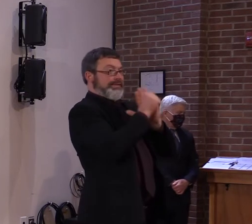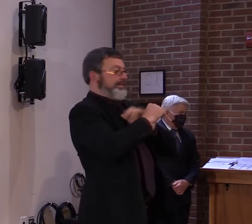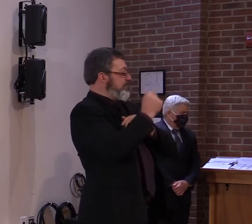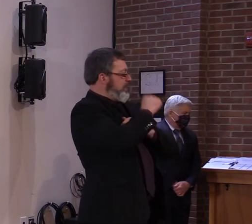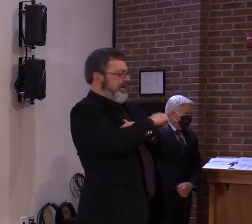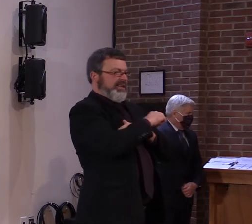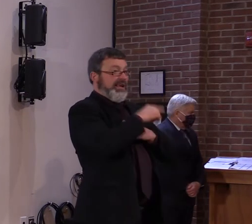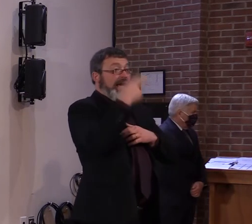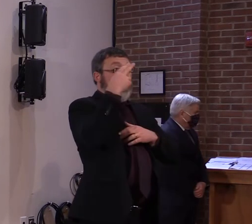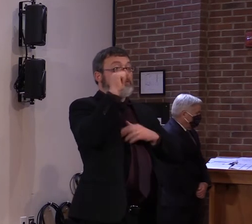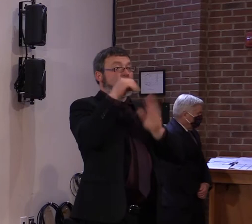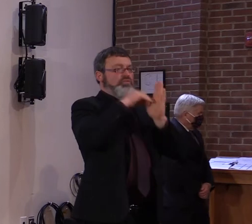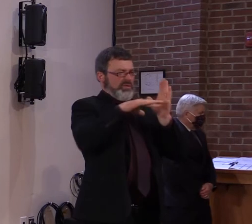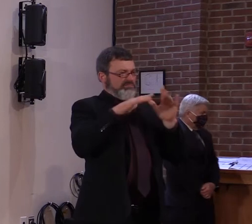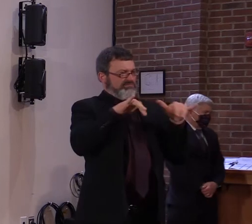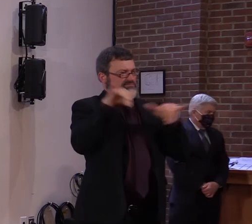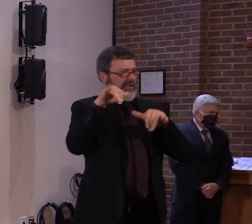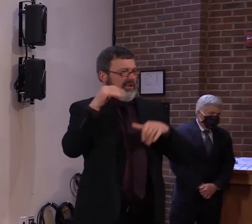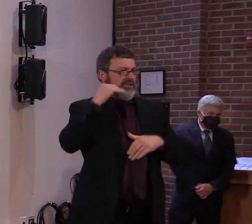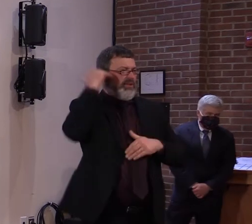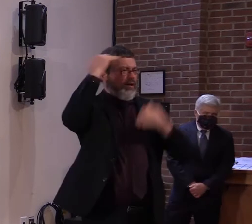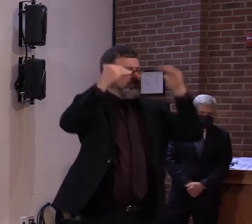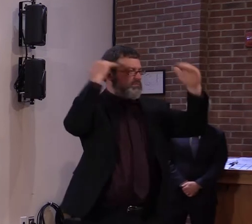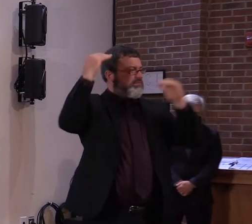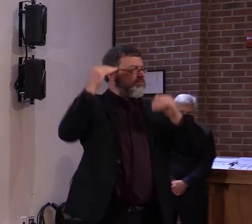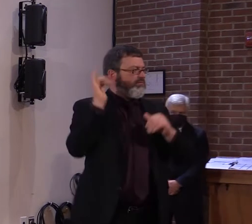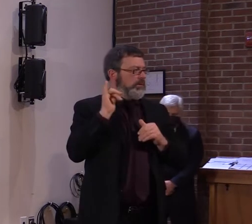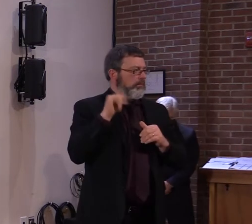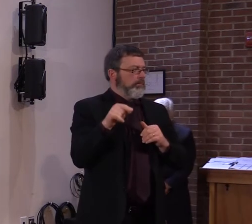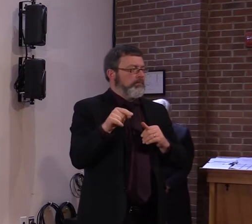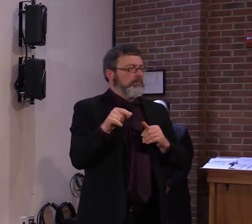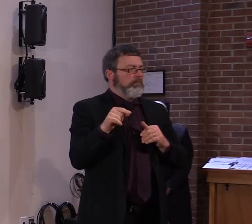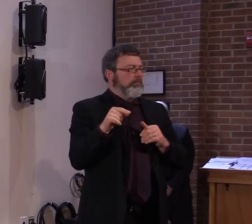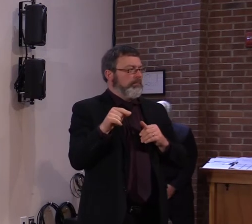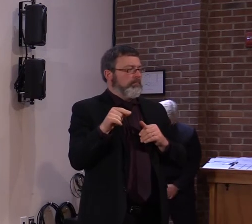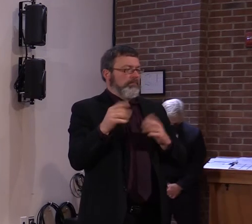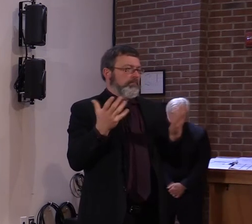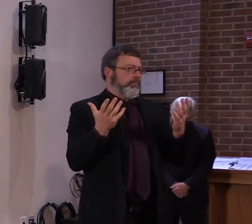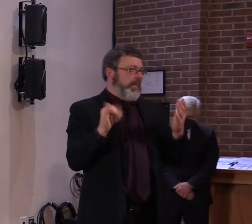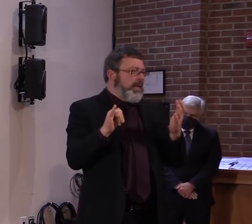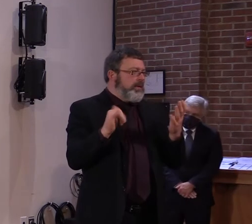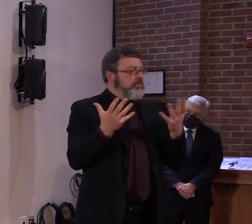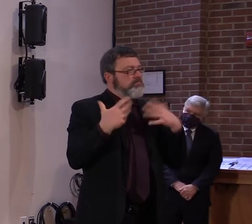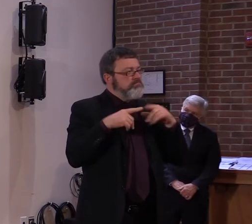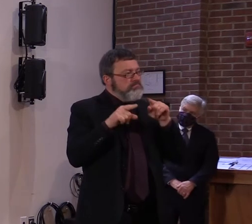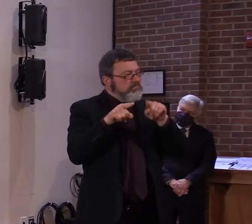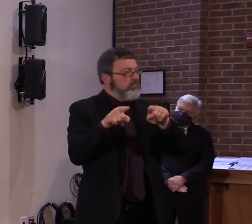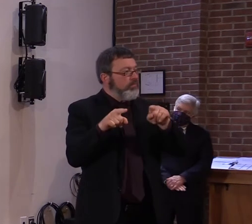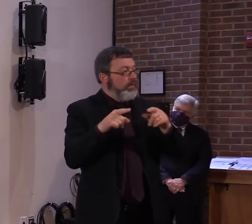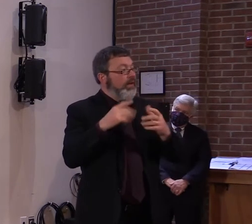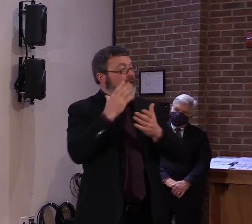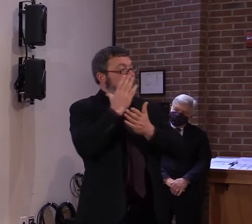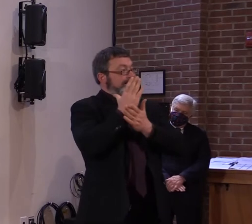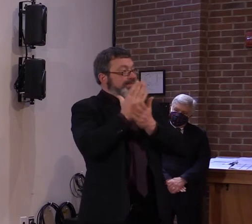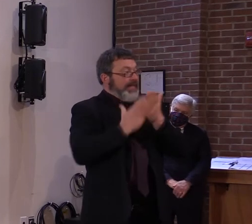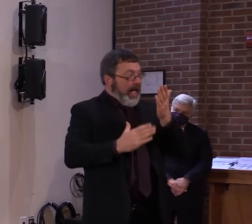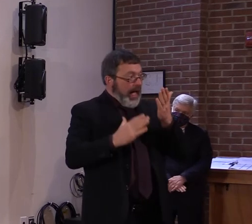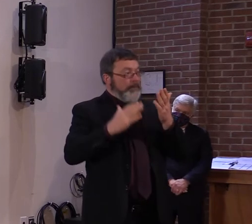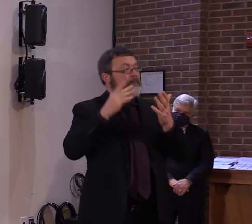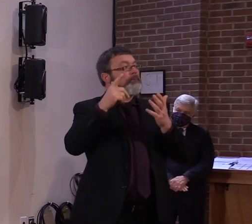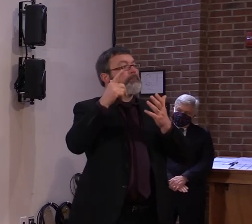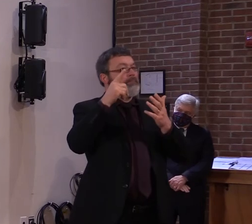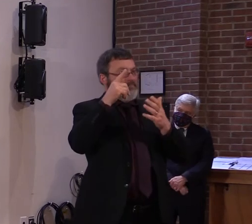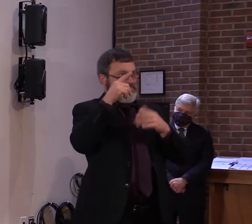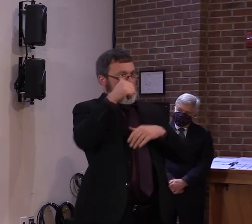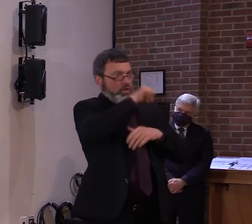and at some points actually close the higher level grades and the attempt to make sure that the lower level grades can